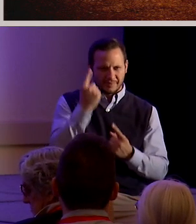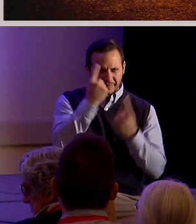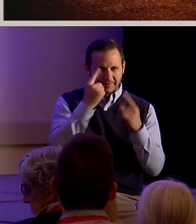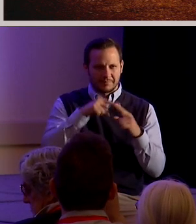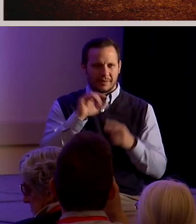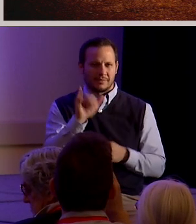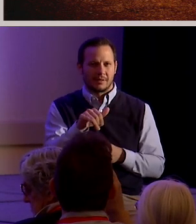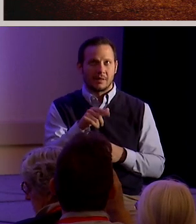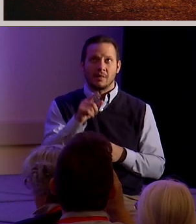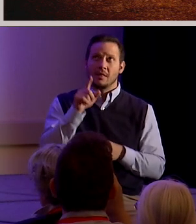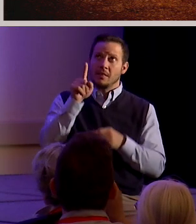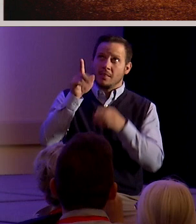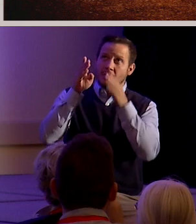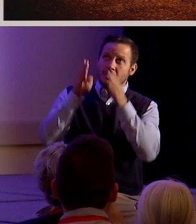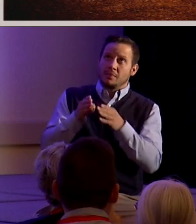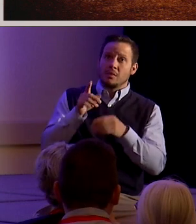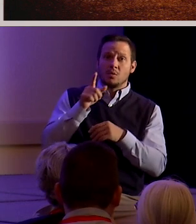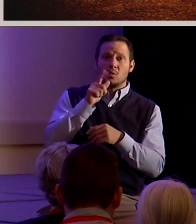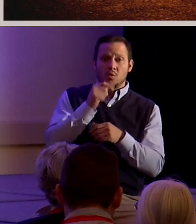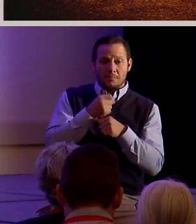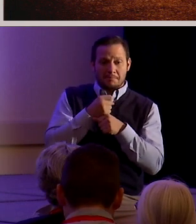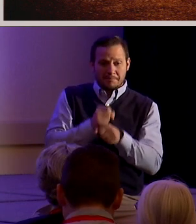very creature, the very entity that